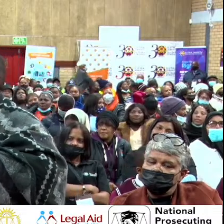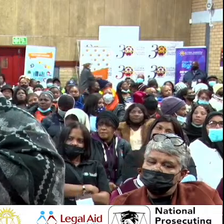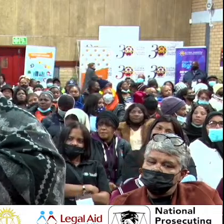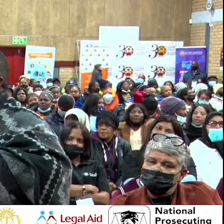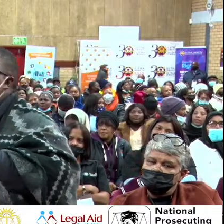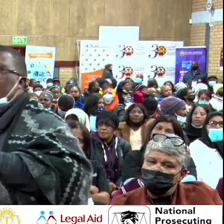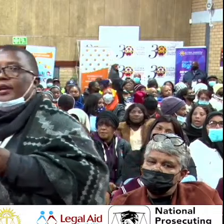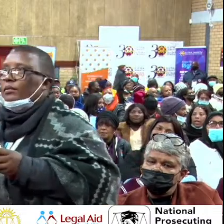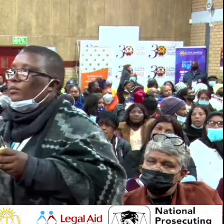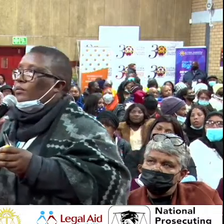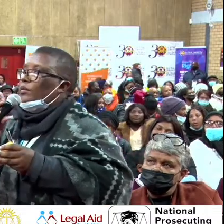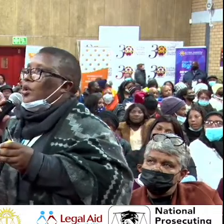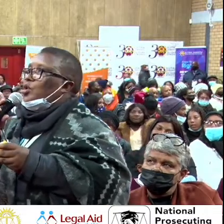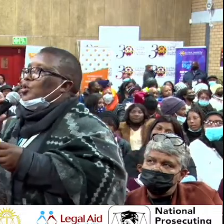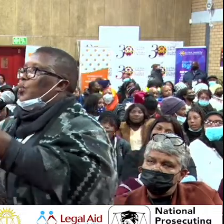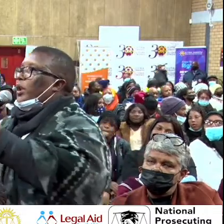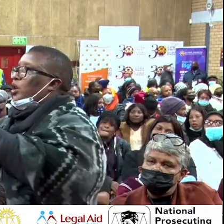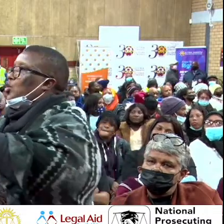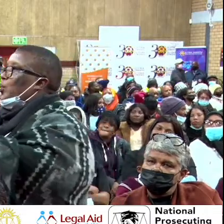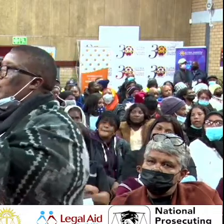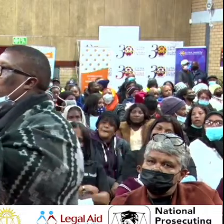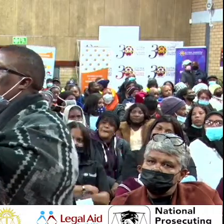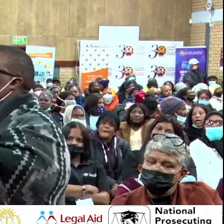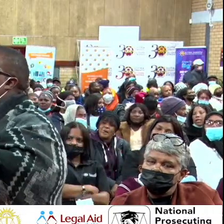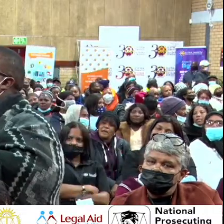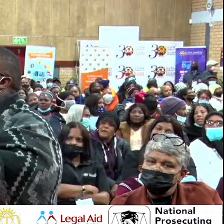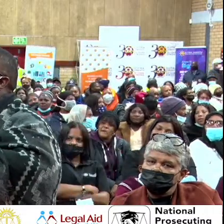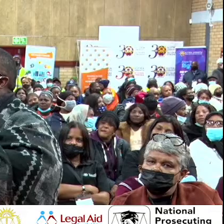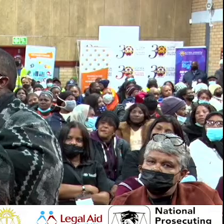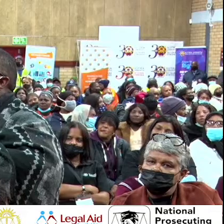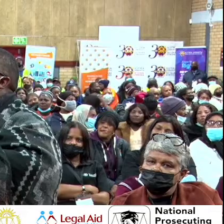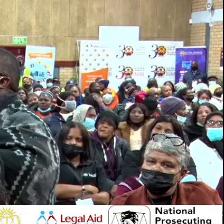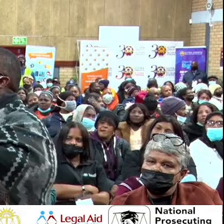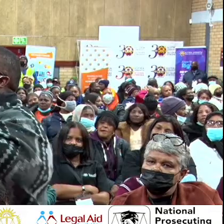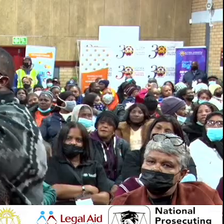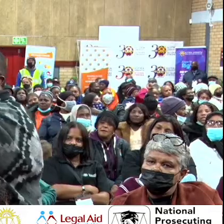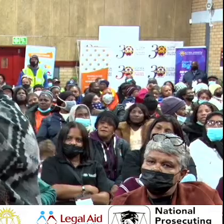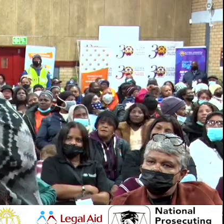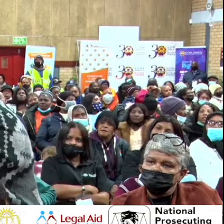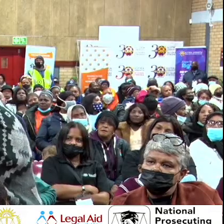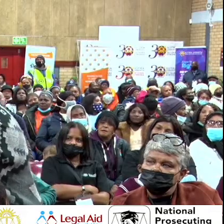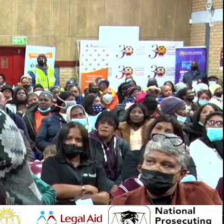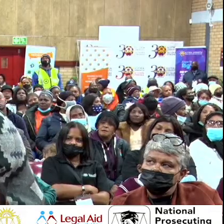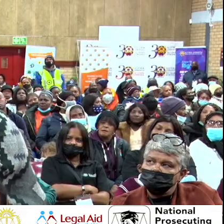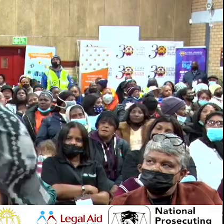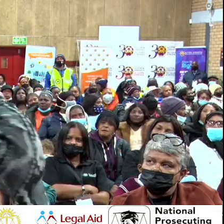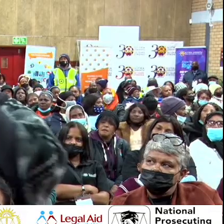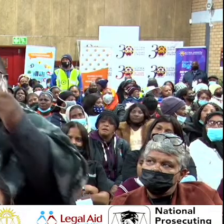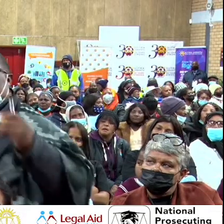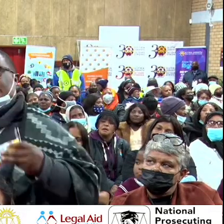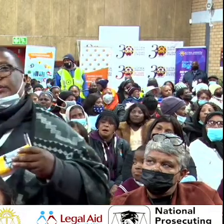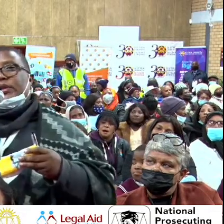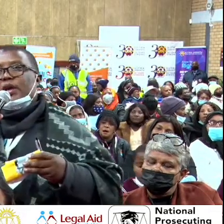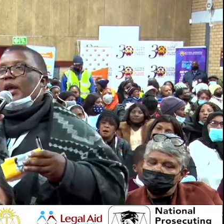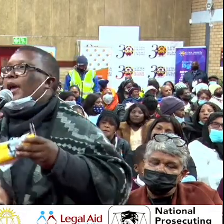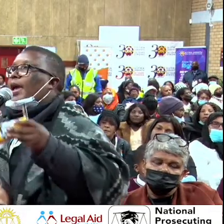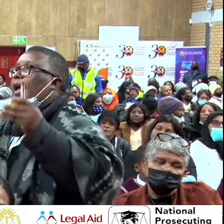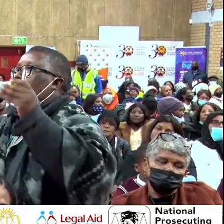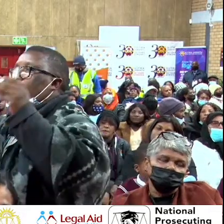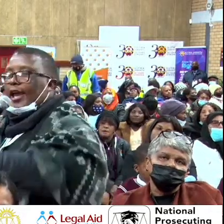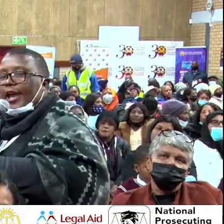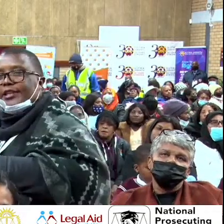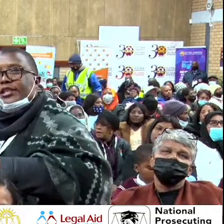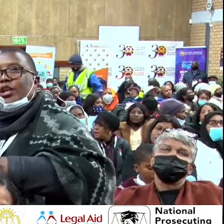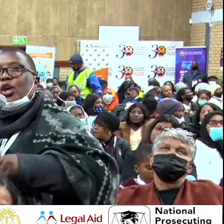the courts are here, so many job opportunities will be opened in this community.